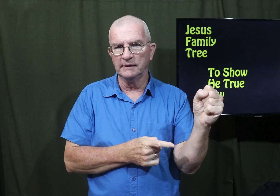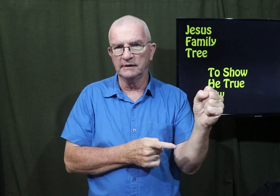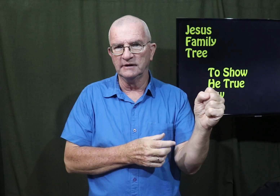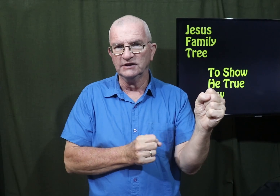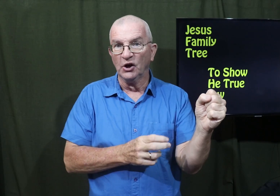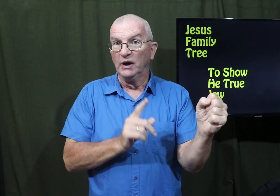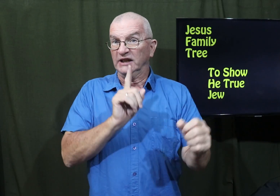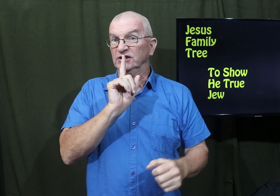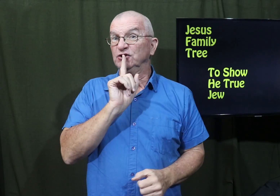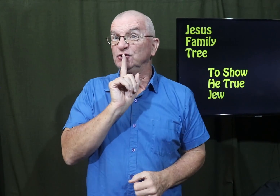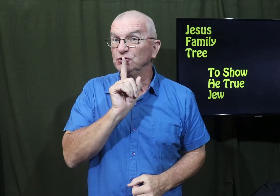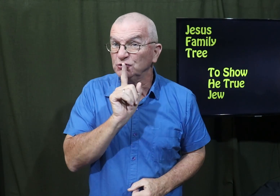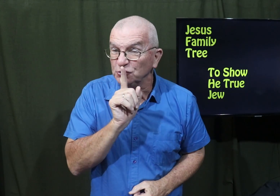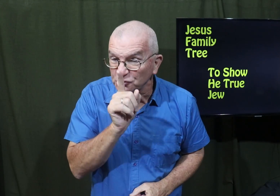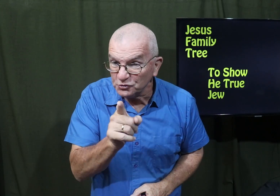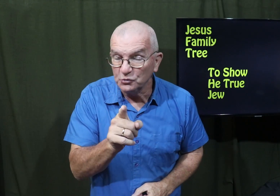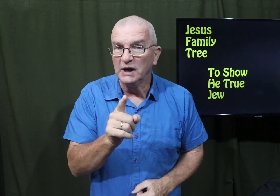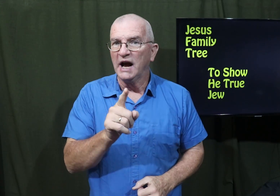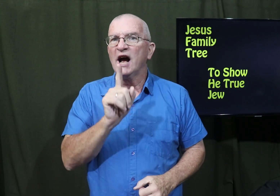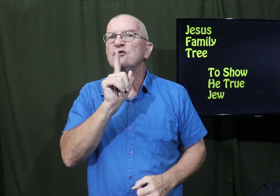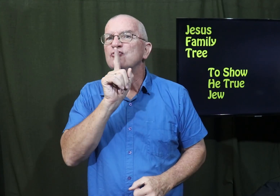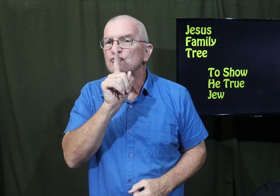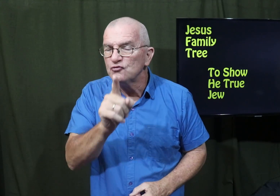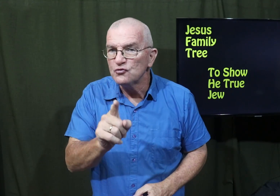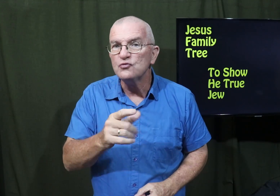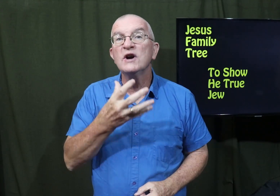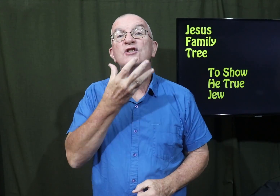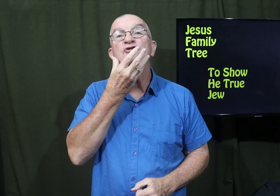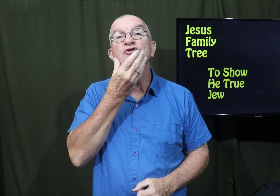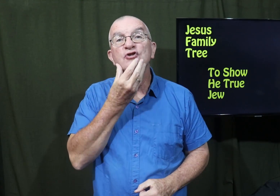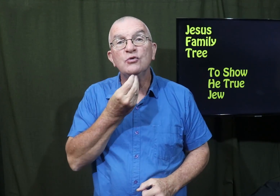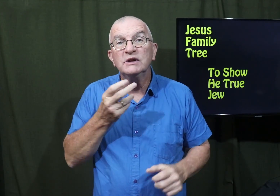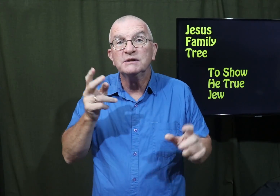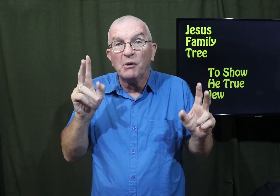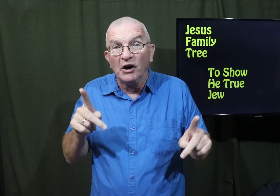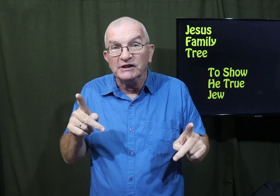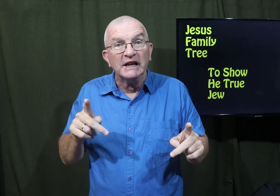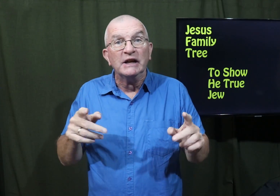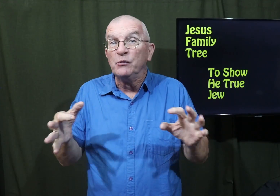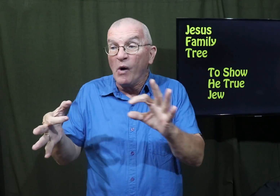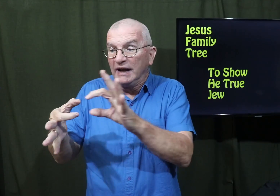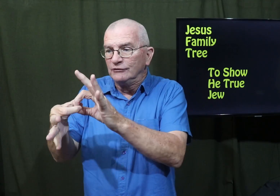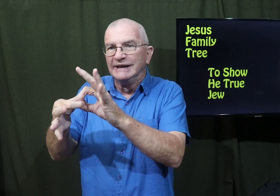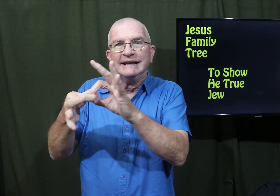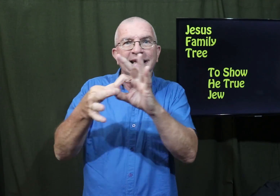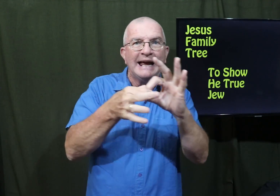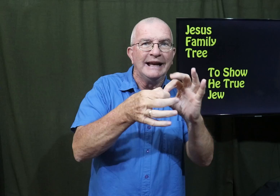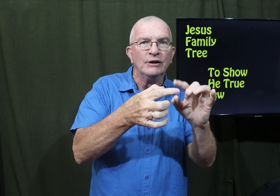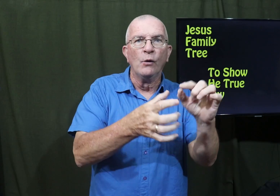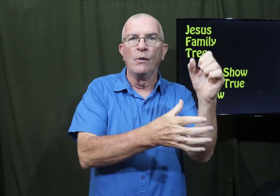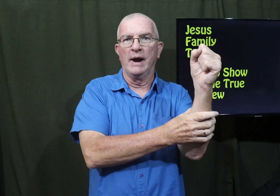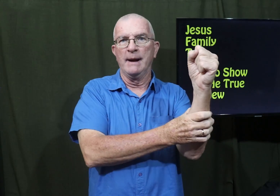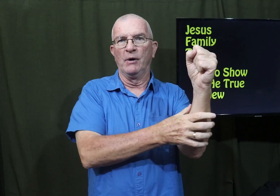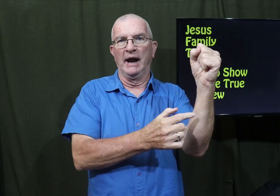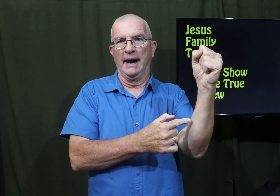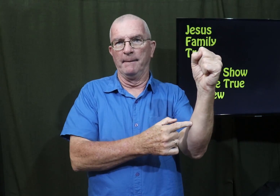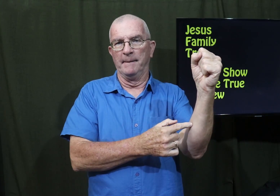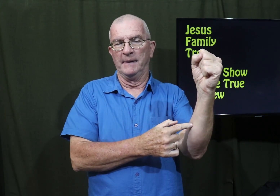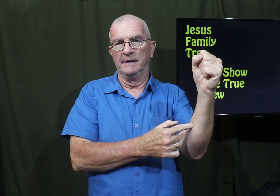Abraham so he was a true Jewish person Jesus was related